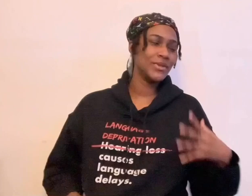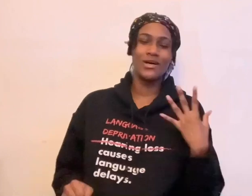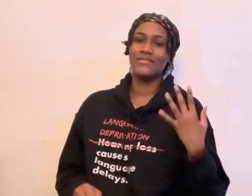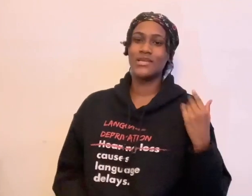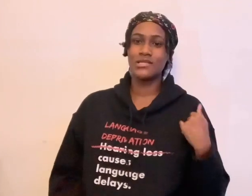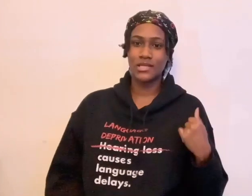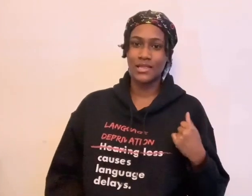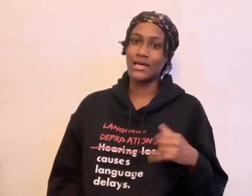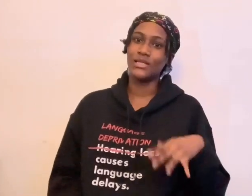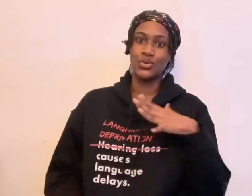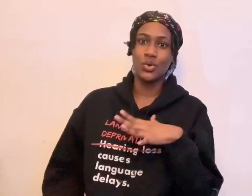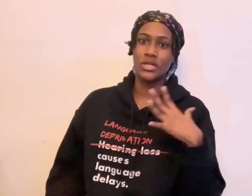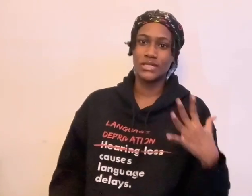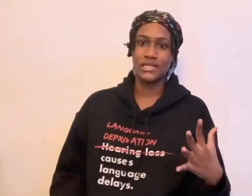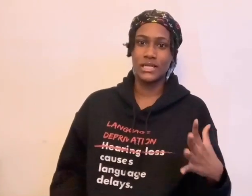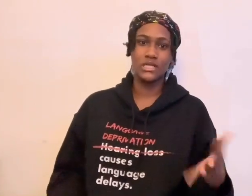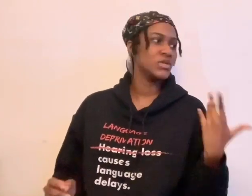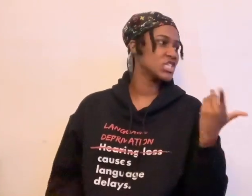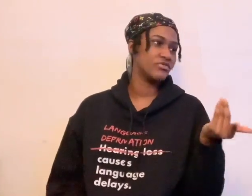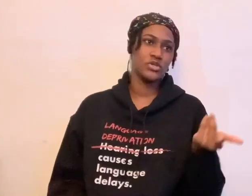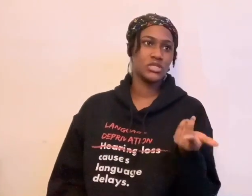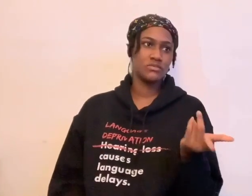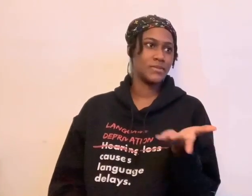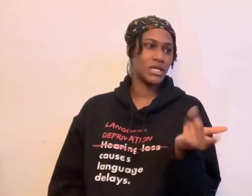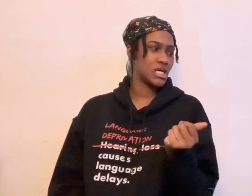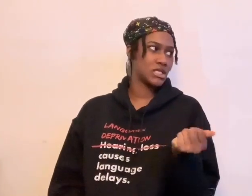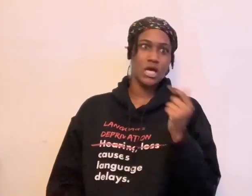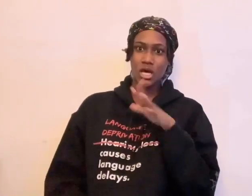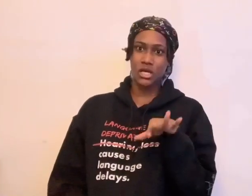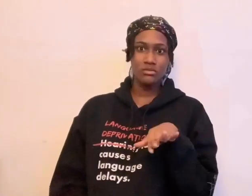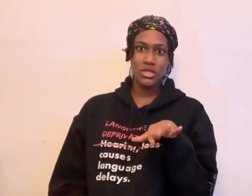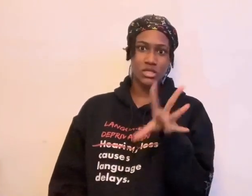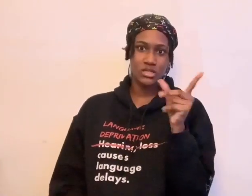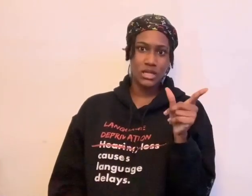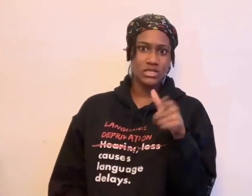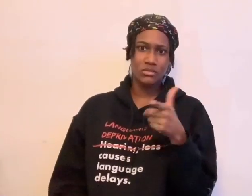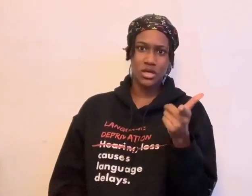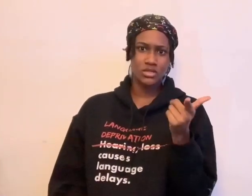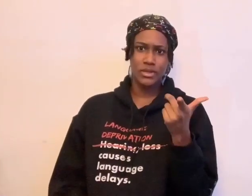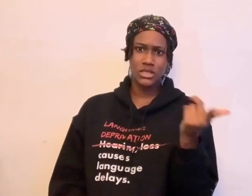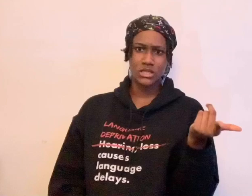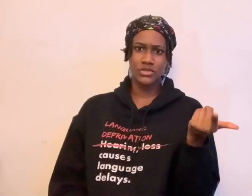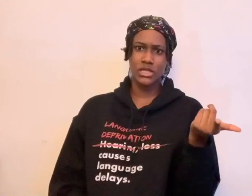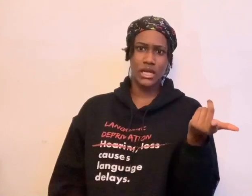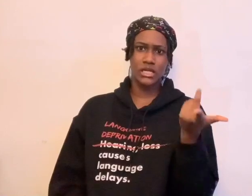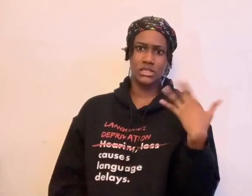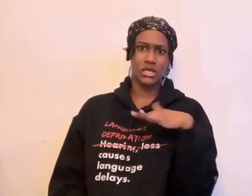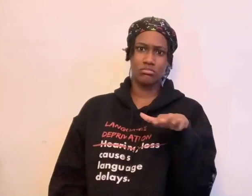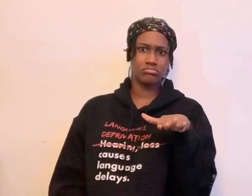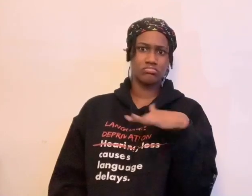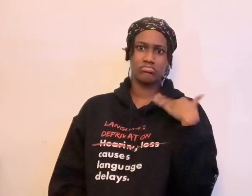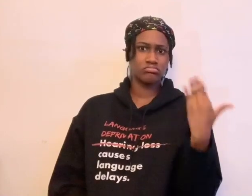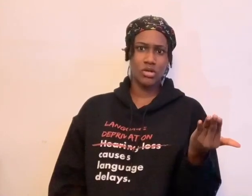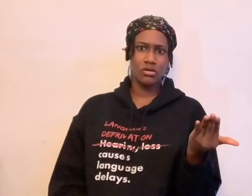often say that they don't understand this, which confuses me because I don't be understanding some of y'all Jamaicans and Trinidadians. Like, not gonna